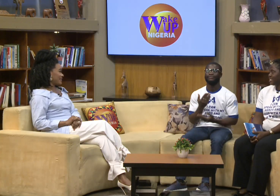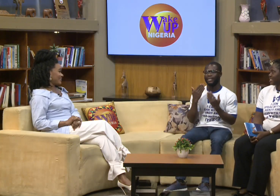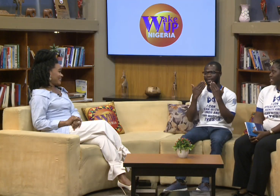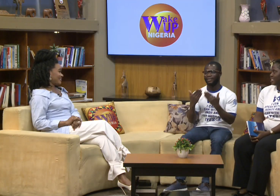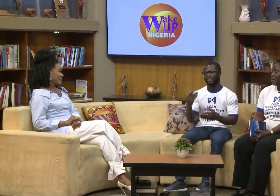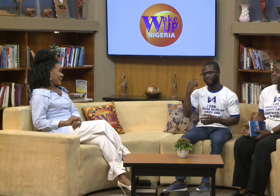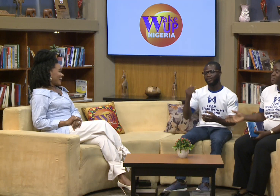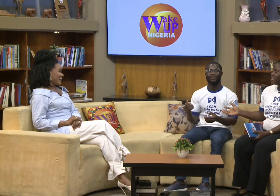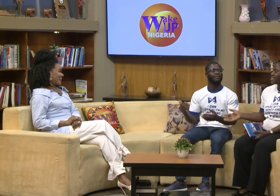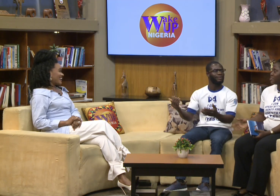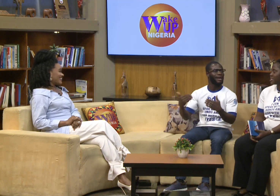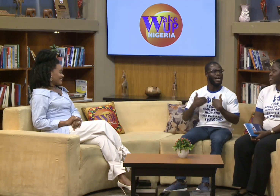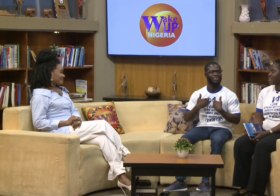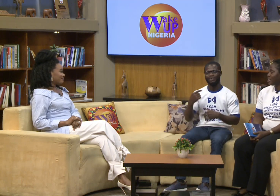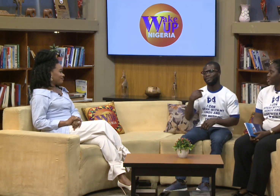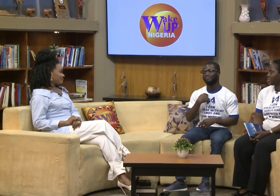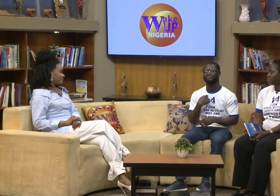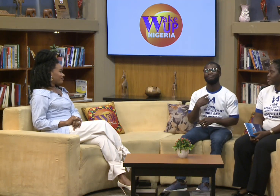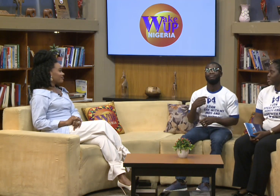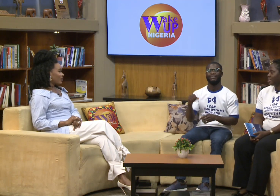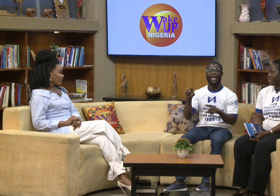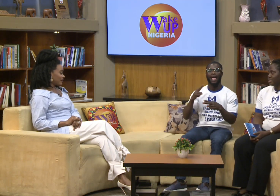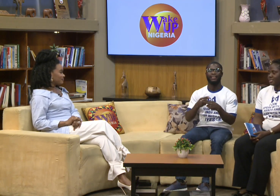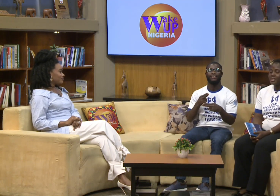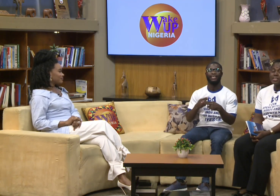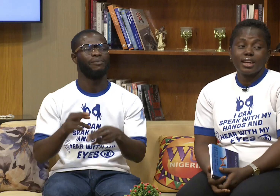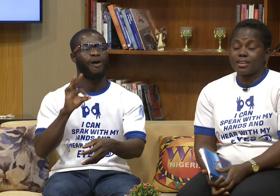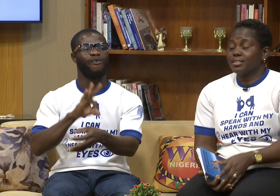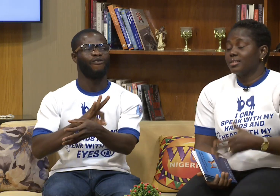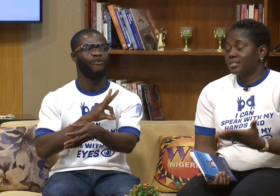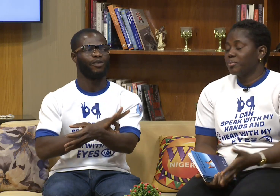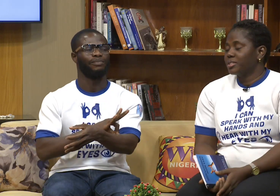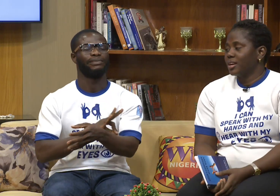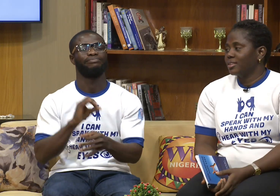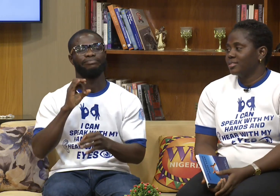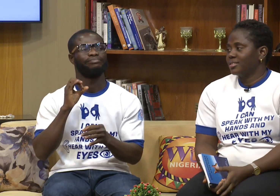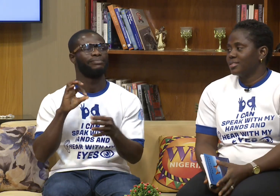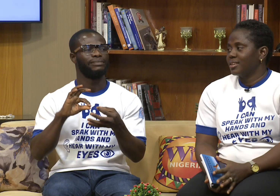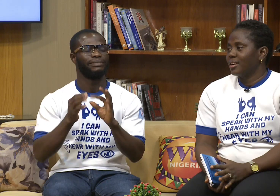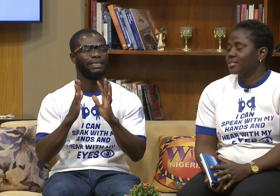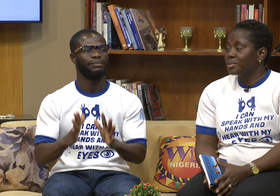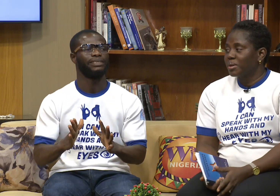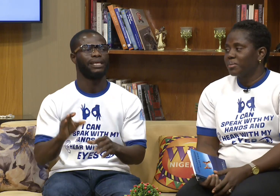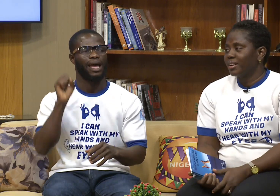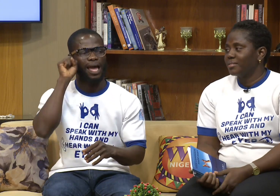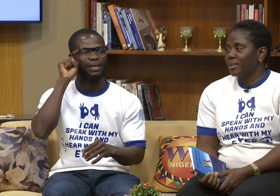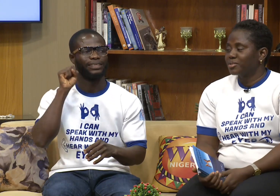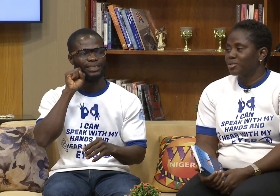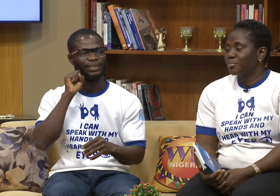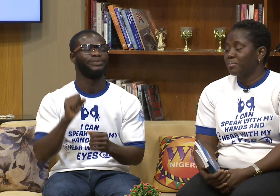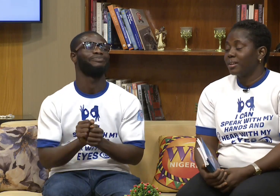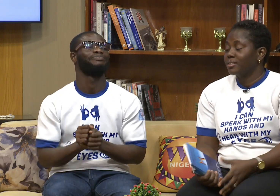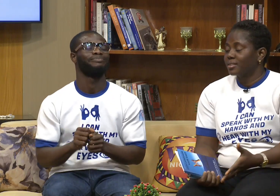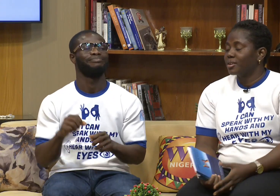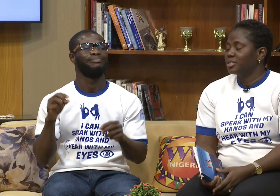for being here. And with me is Mrs. Sheung. Okay. He's an interpreter. He's a team member, a very